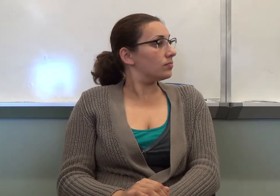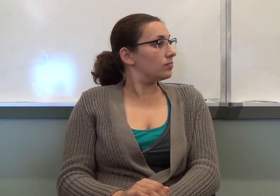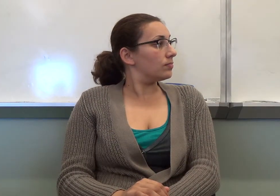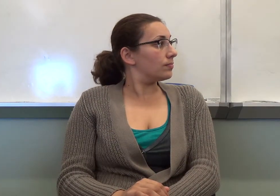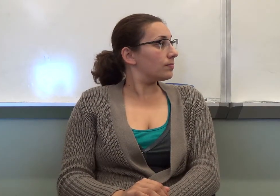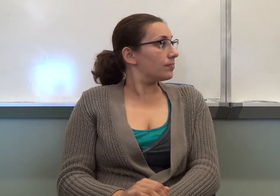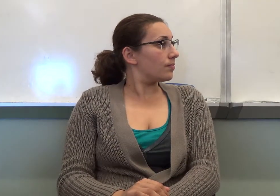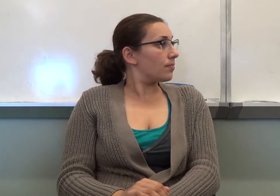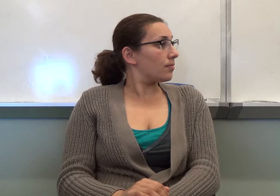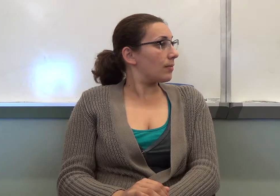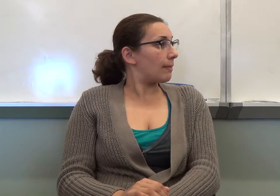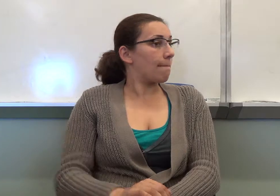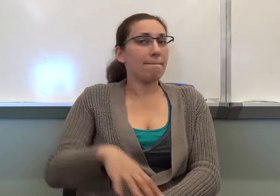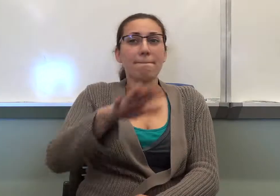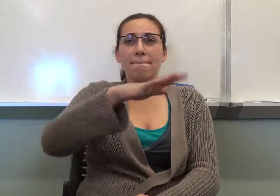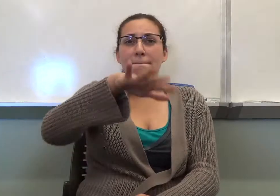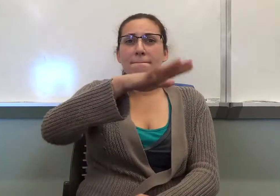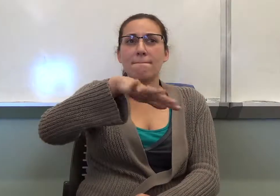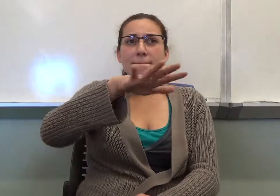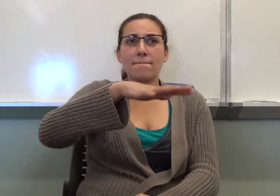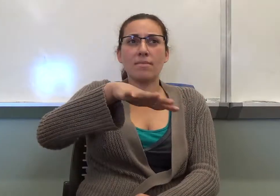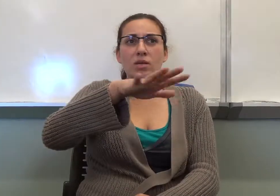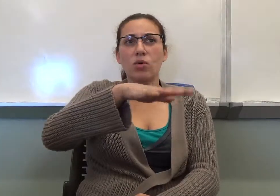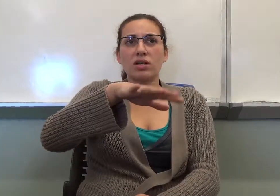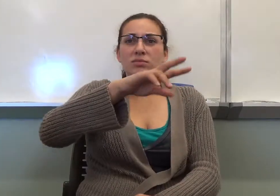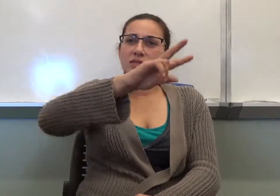And this comes out to be approximately